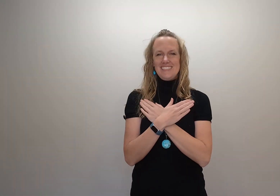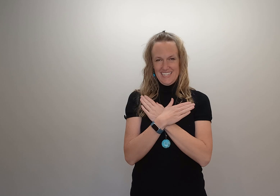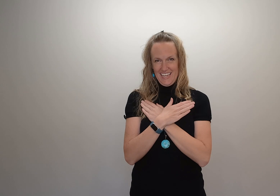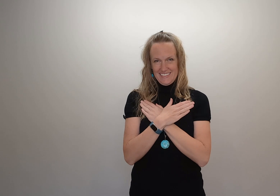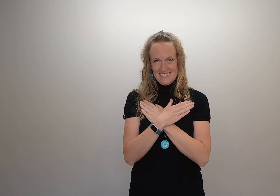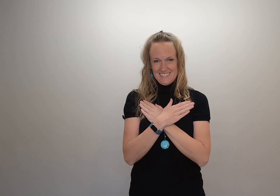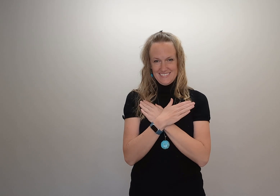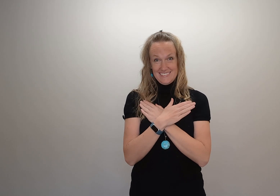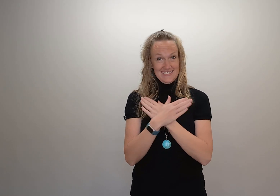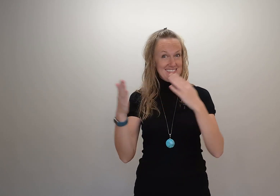stay.